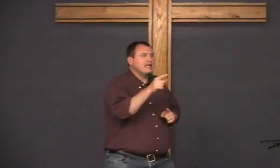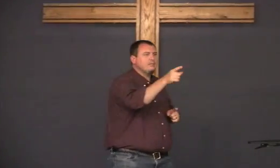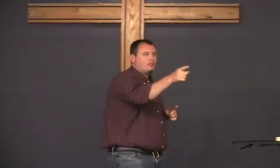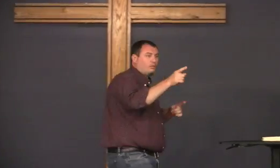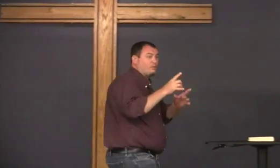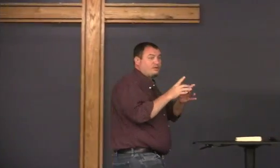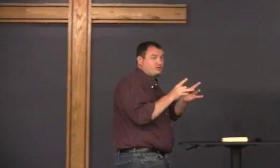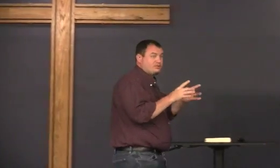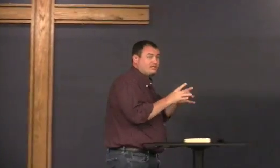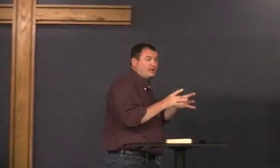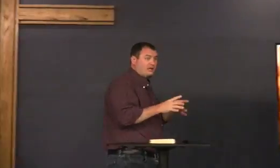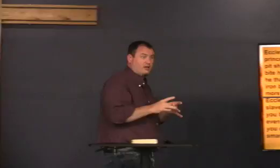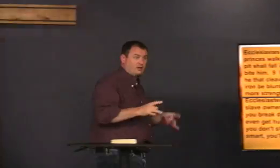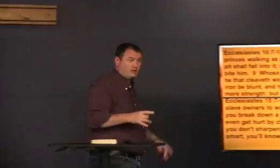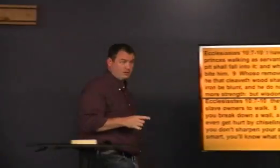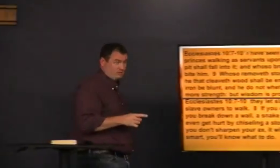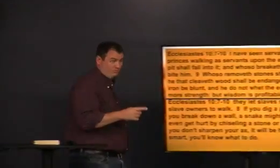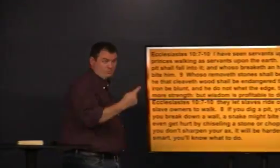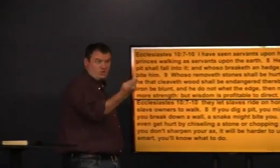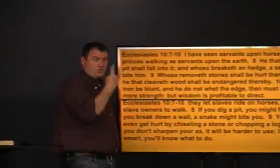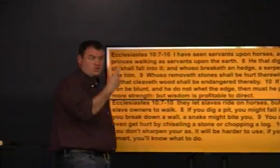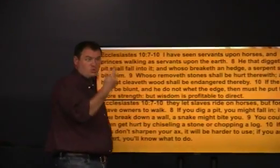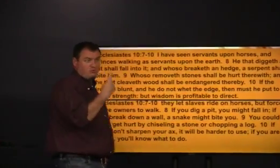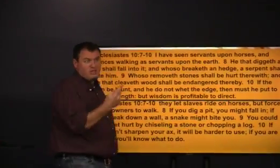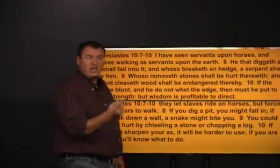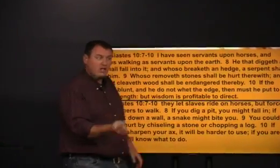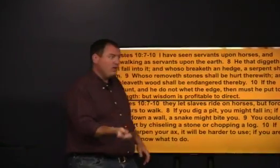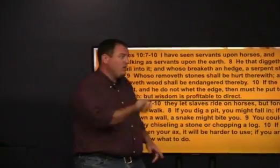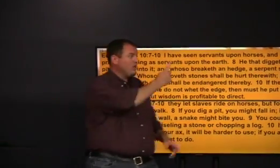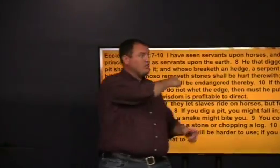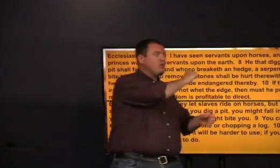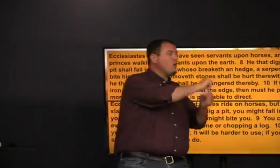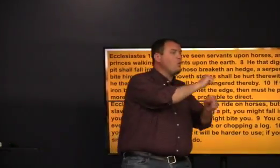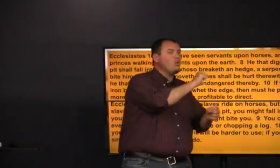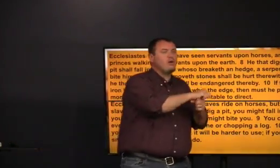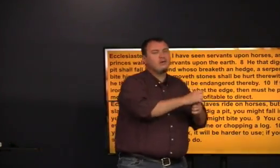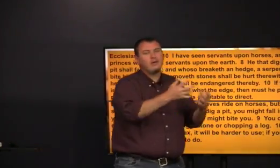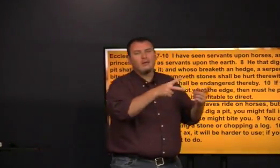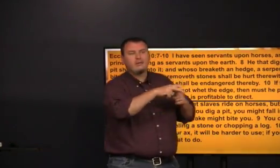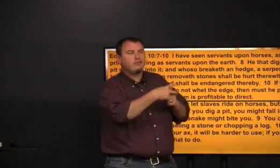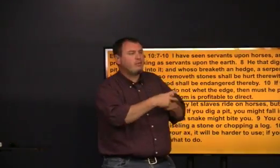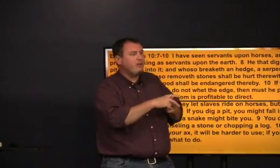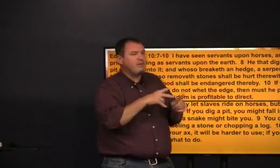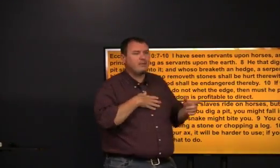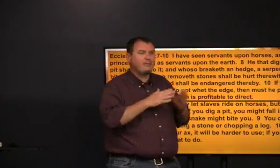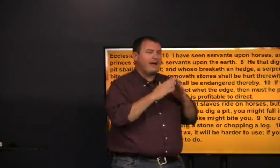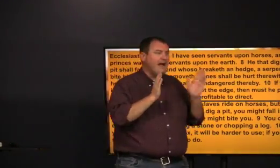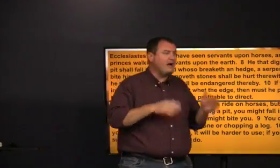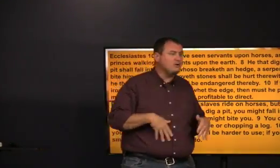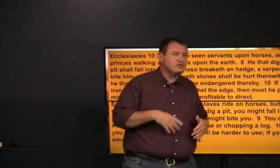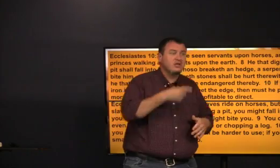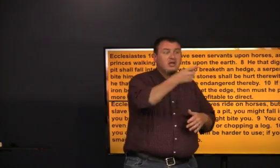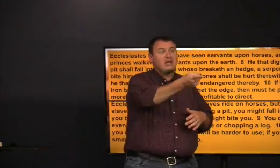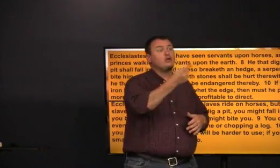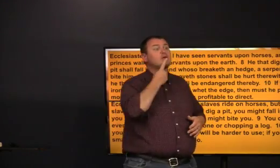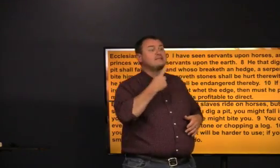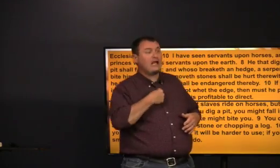Same with what you're saying. You and me can go work on plumbing in my house, and you can tell